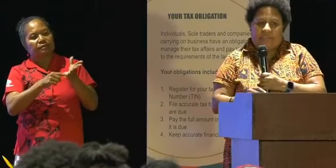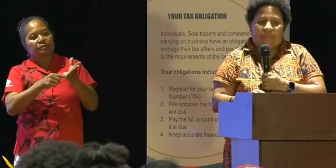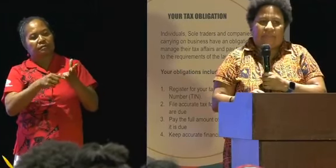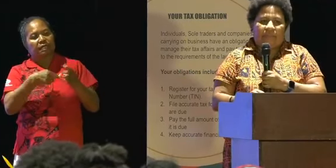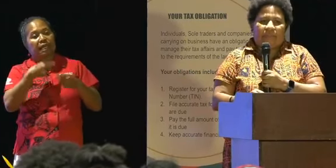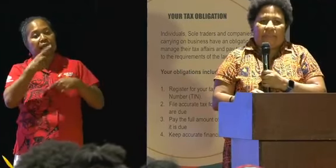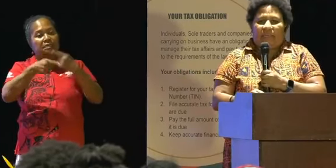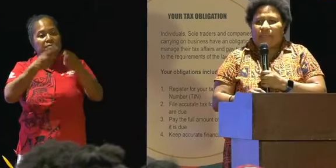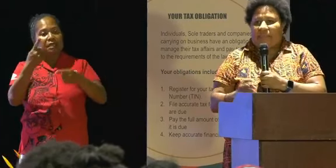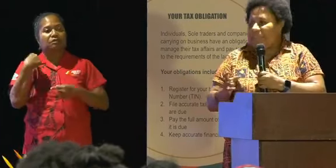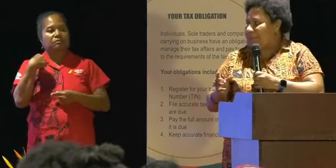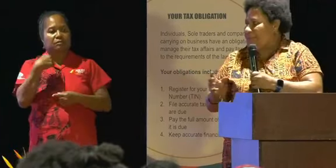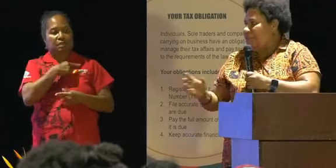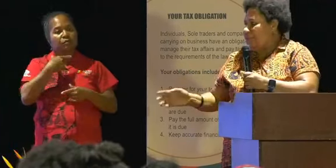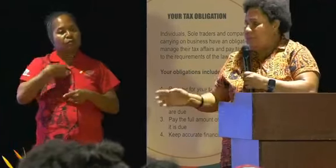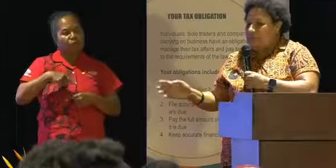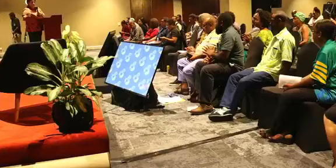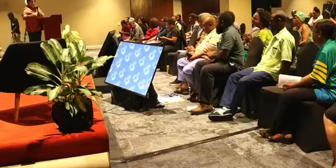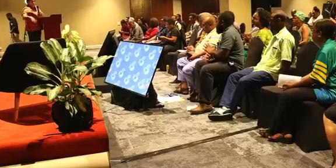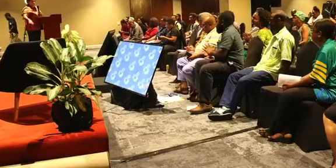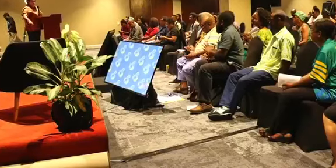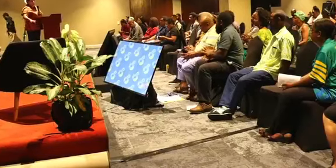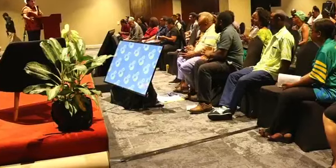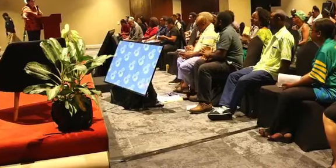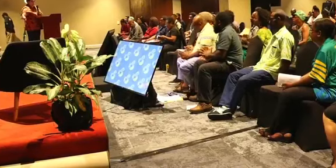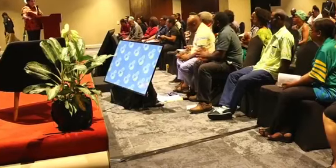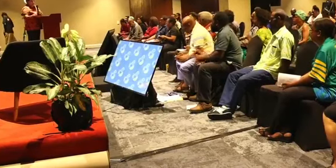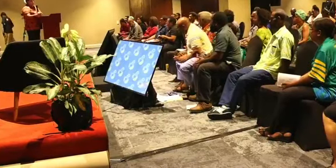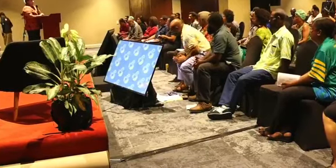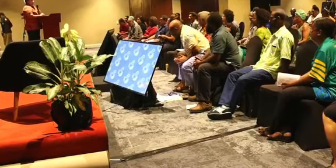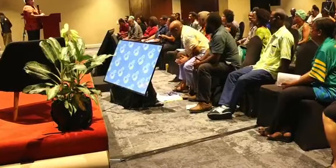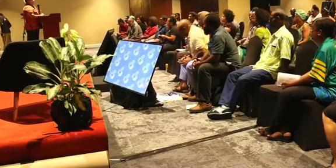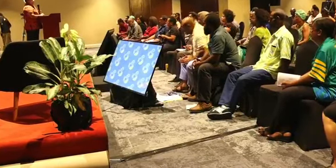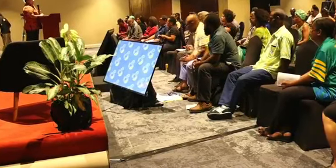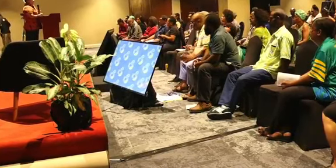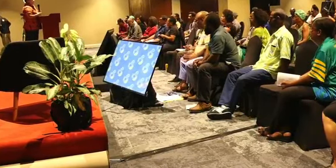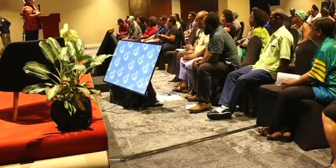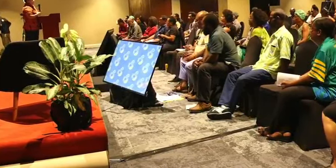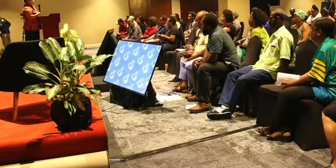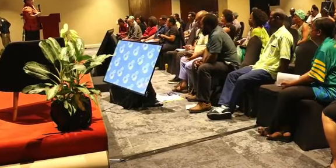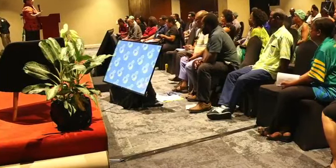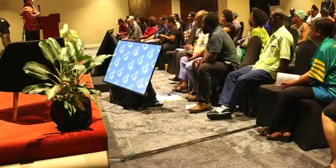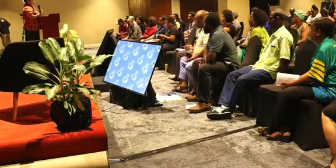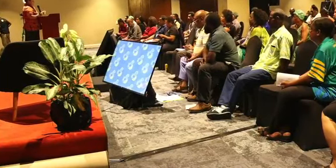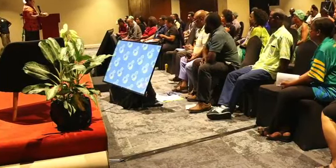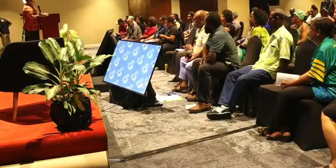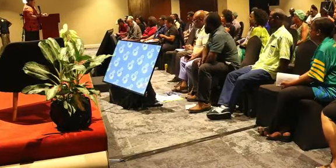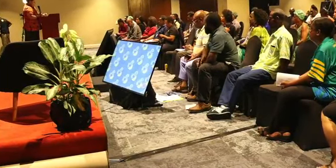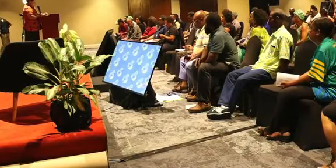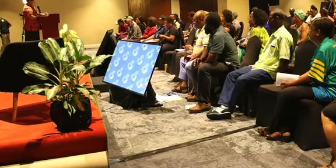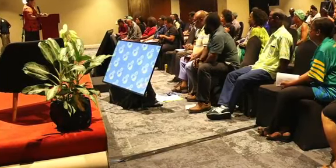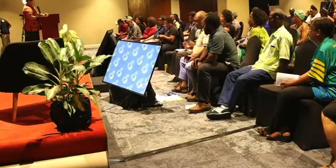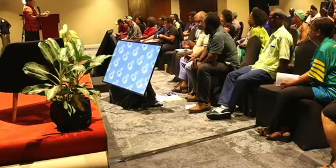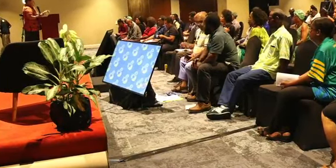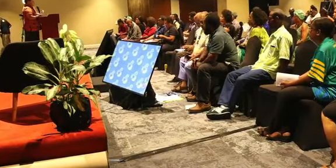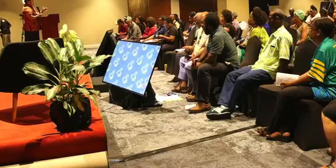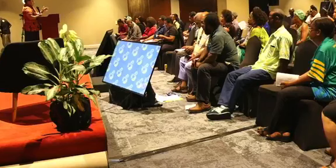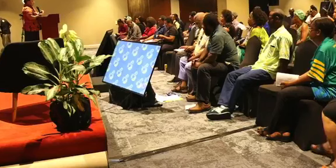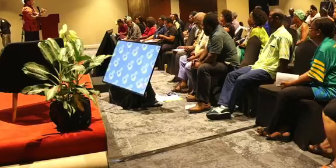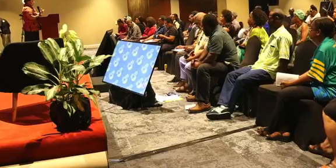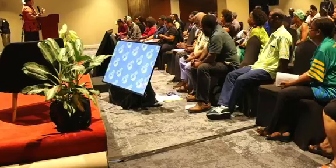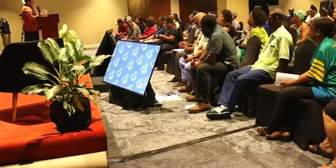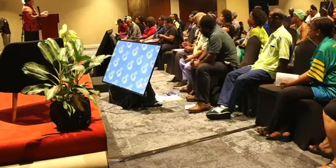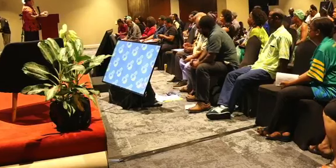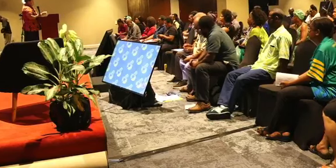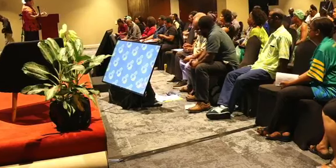to rousing. I'm all same line, we all talk now. I'm also implementing this plan. So he got all process